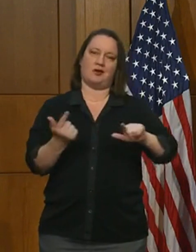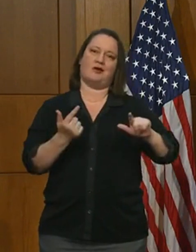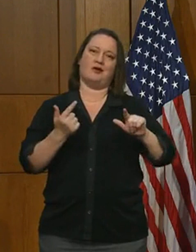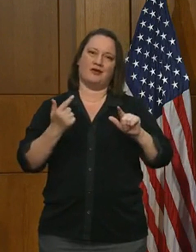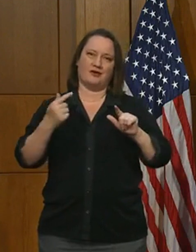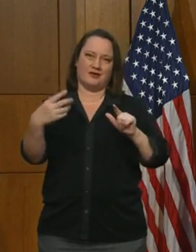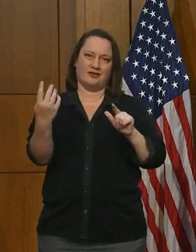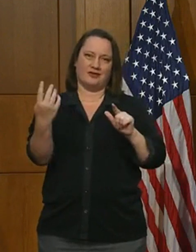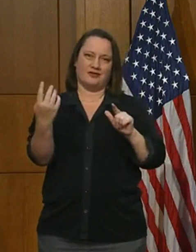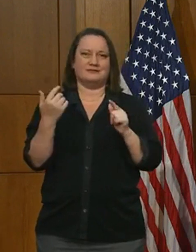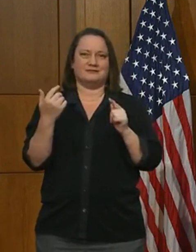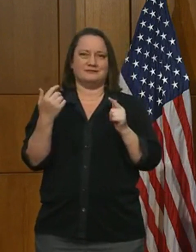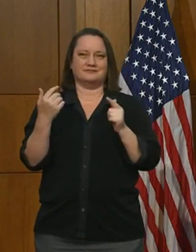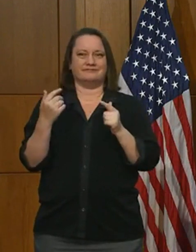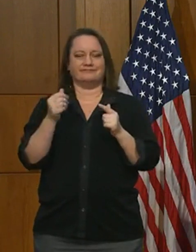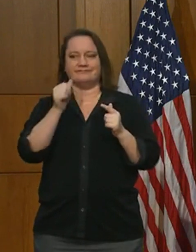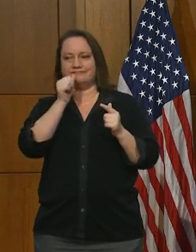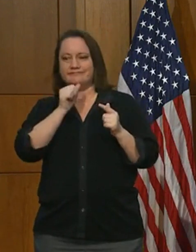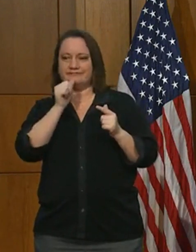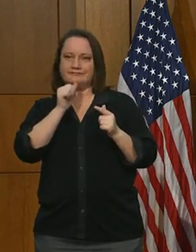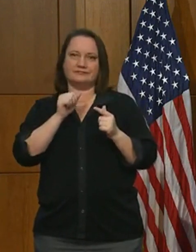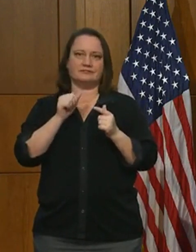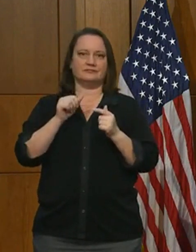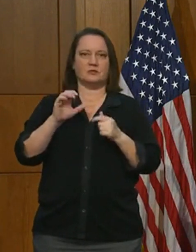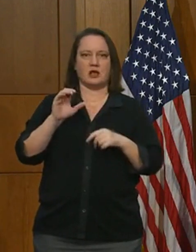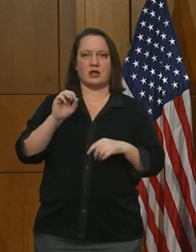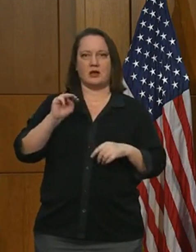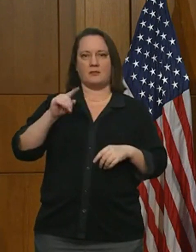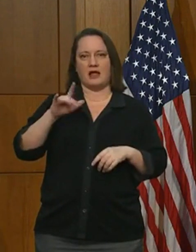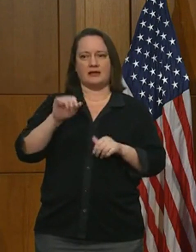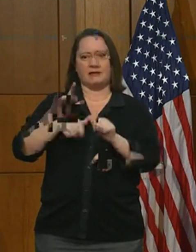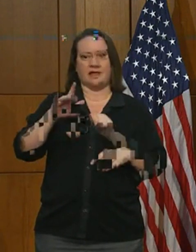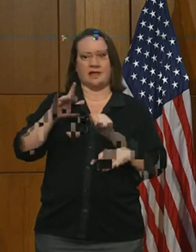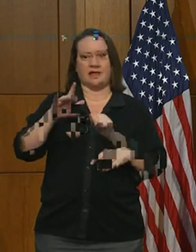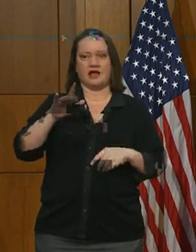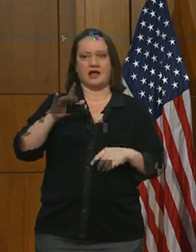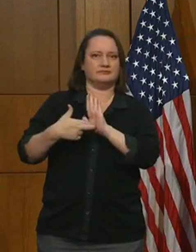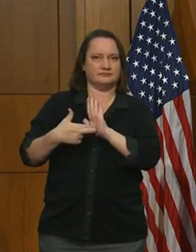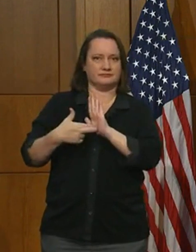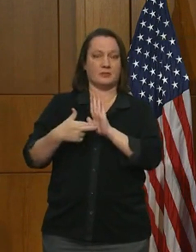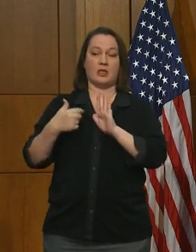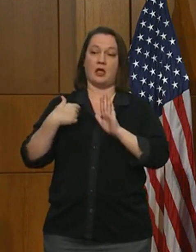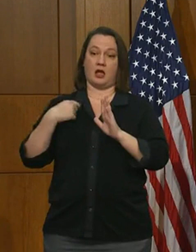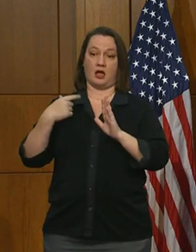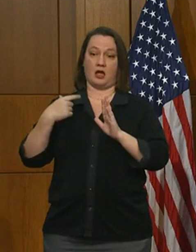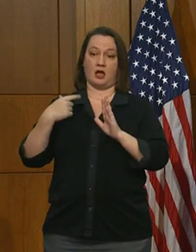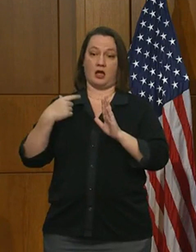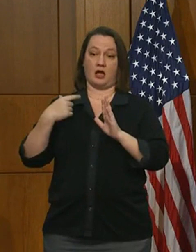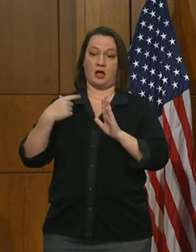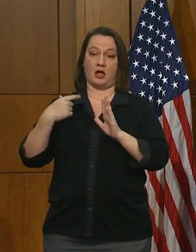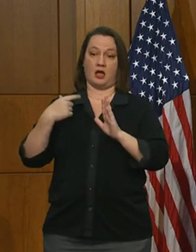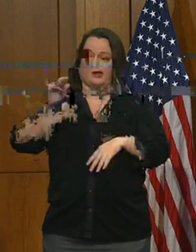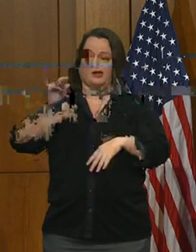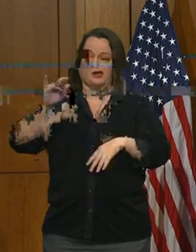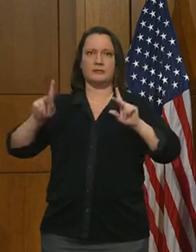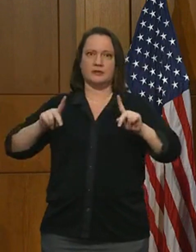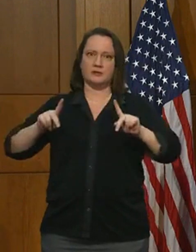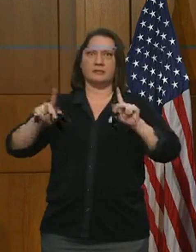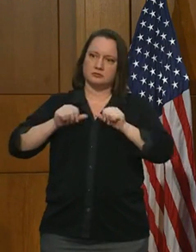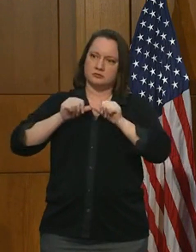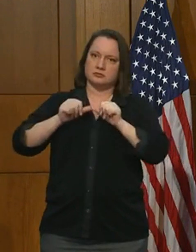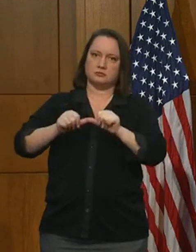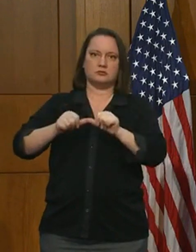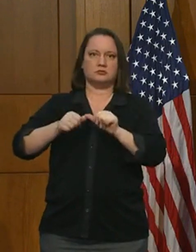And I have publicly asked a number of times, publicly that our people stay compliant because that's how